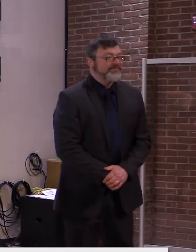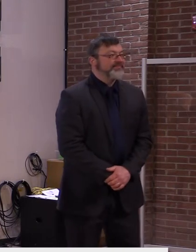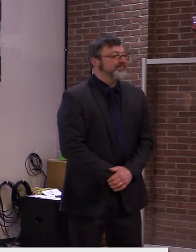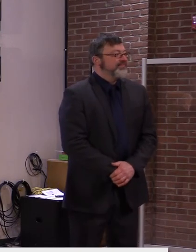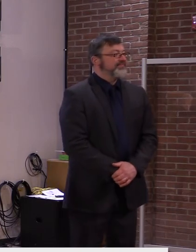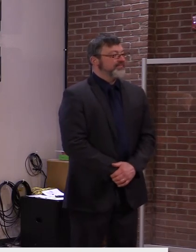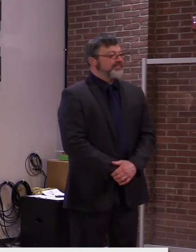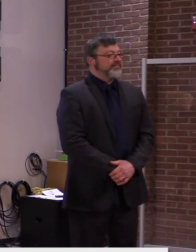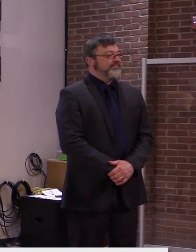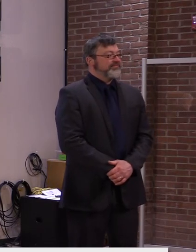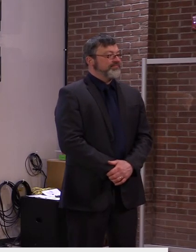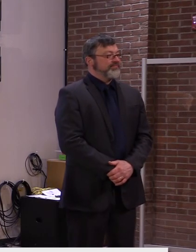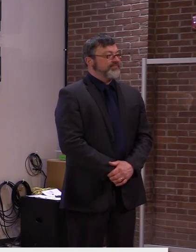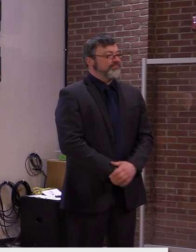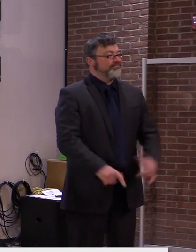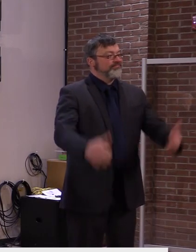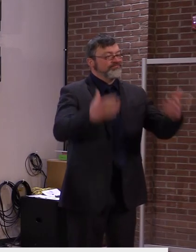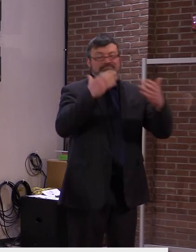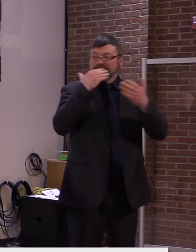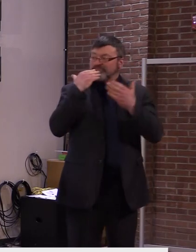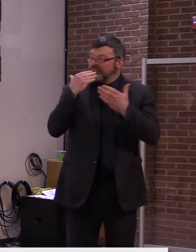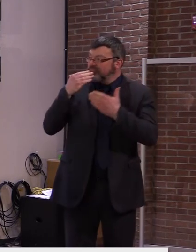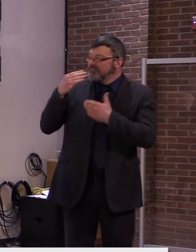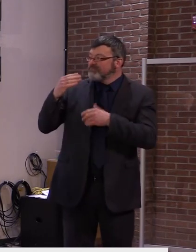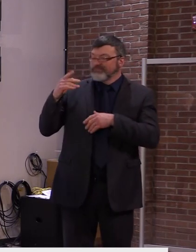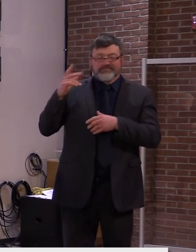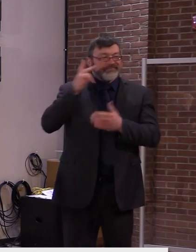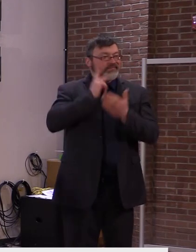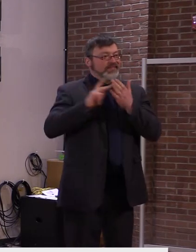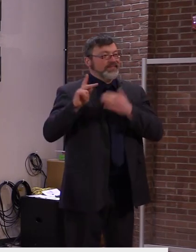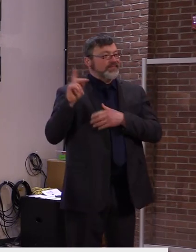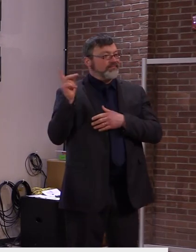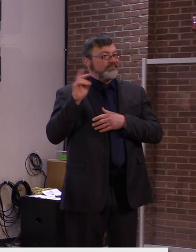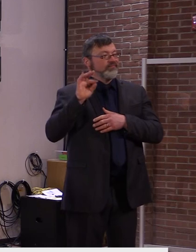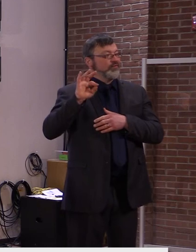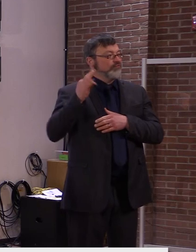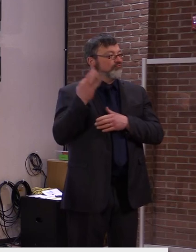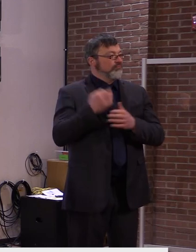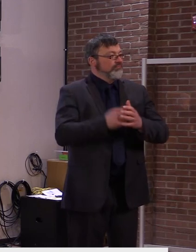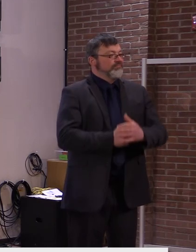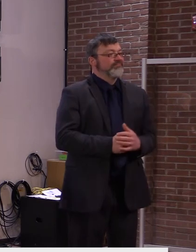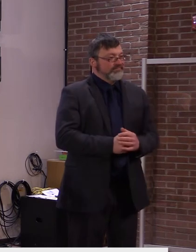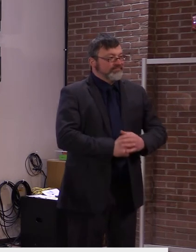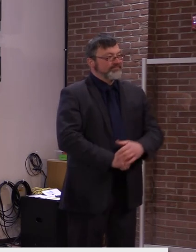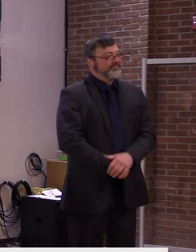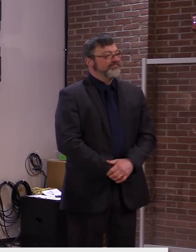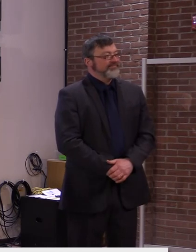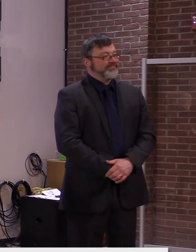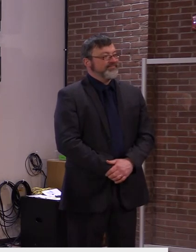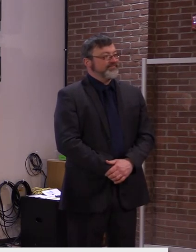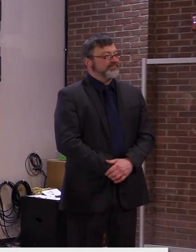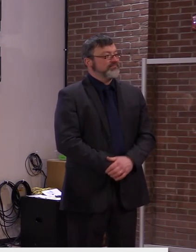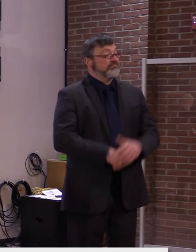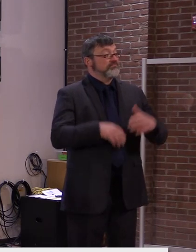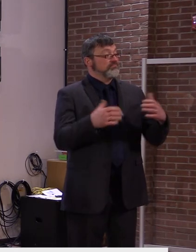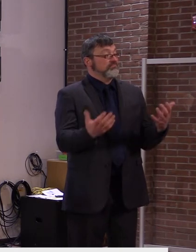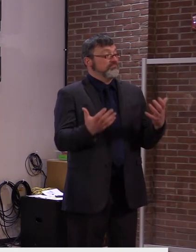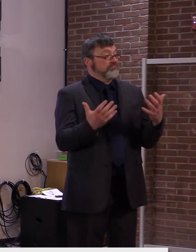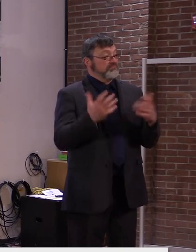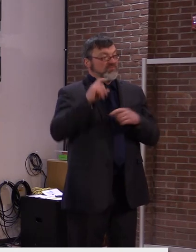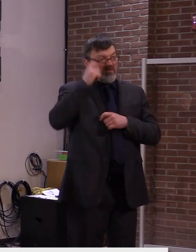Thank you, Secretary French. Good morning, everyone. As Governor Scott mentioned, we have some very good news to